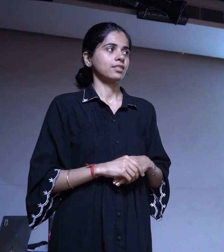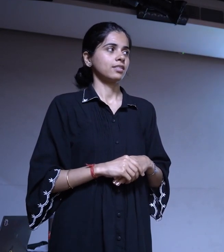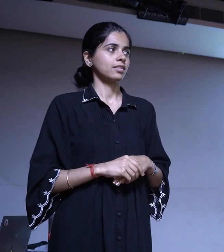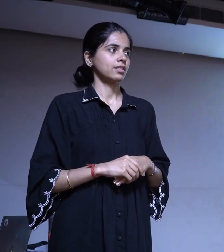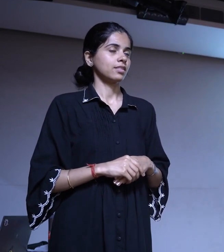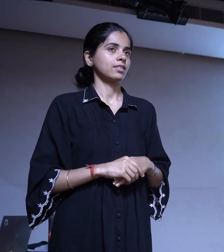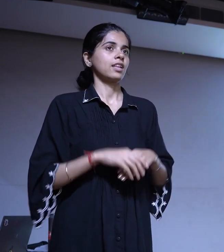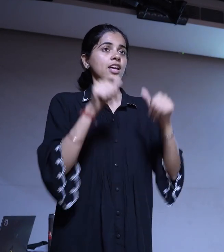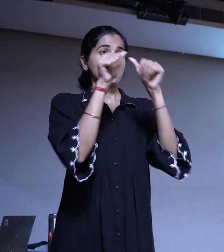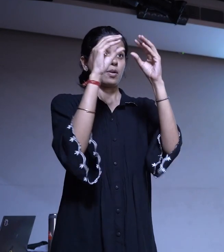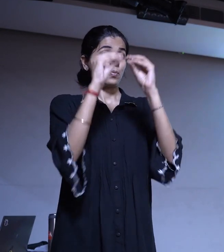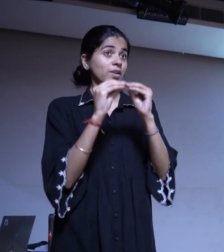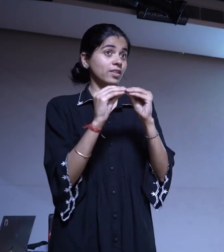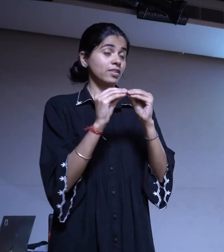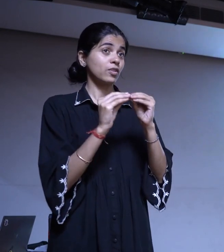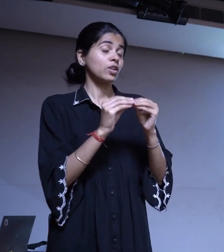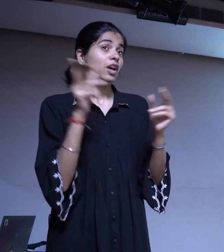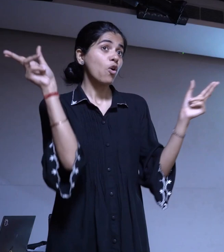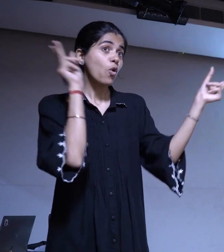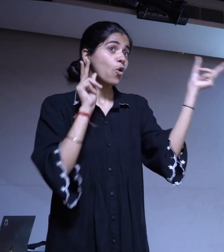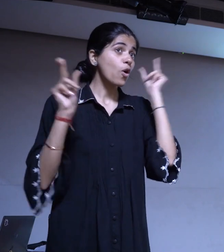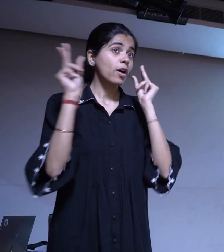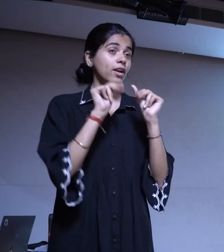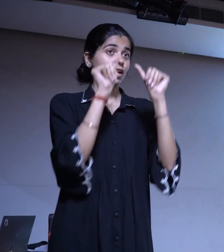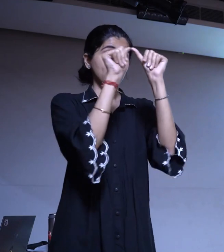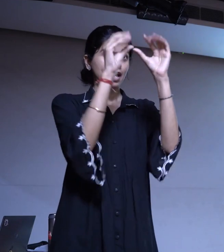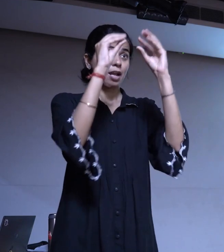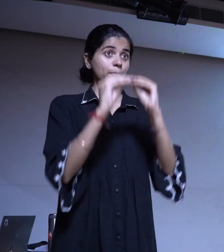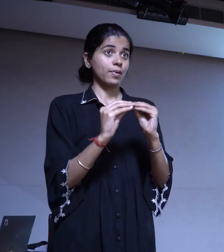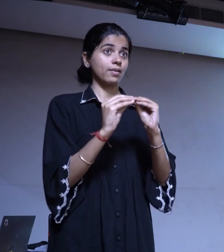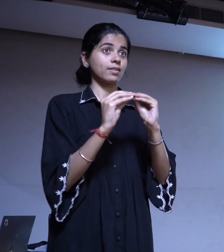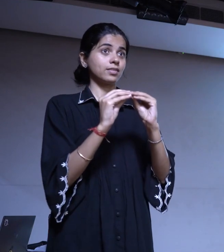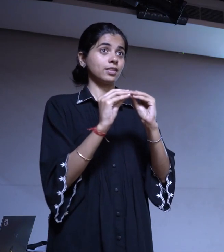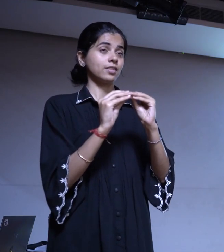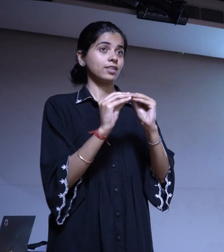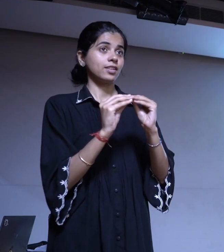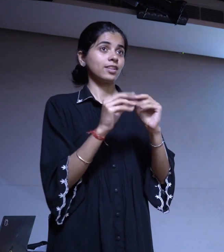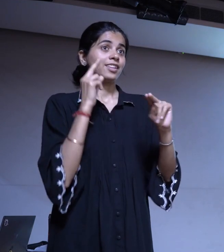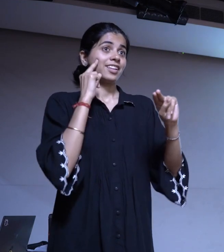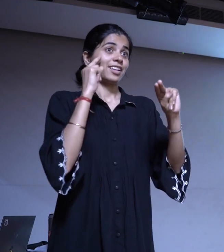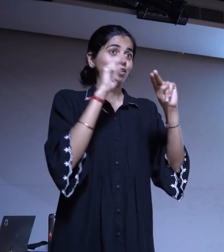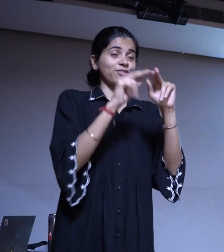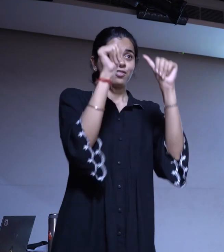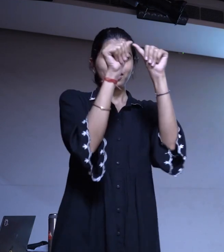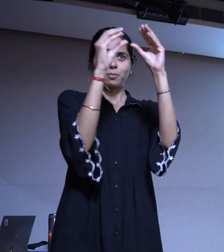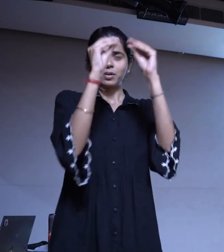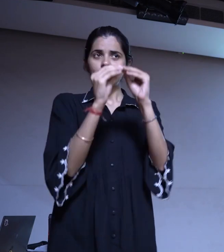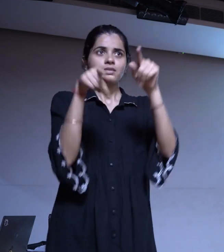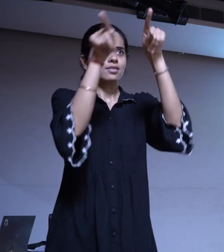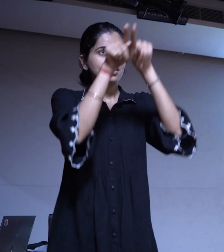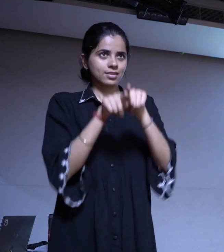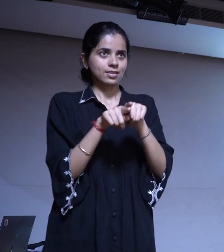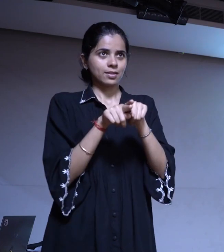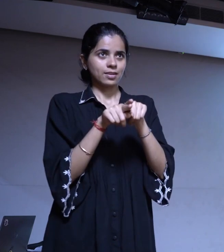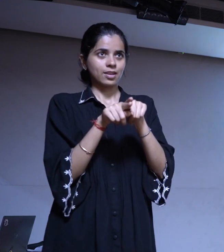nice yes listen to audios A and B if a and b are the same